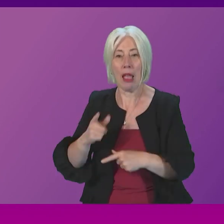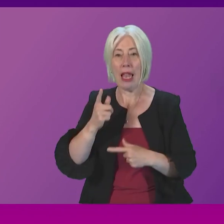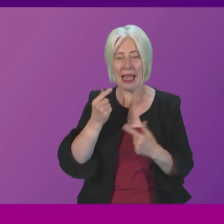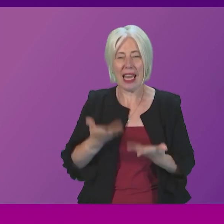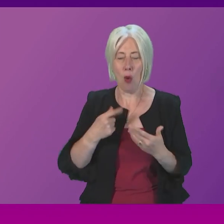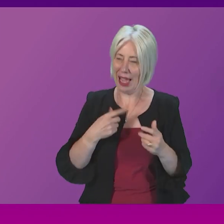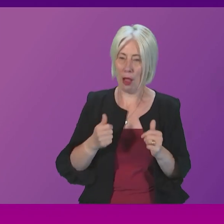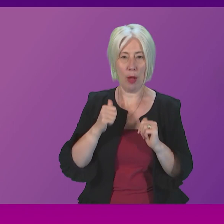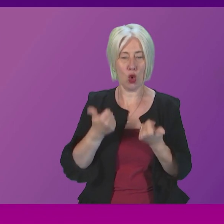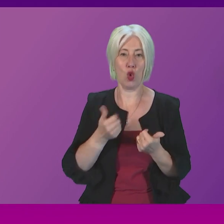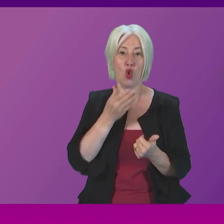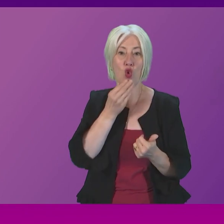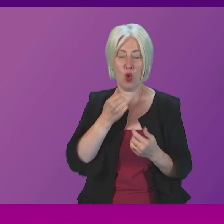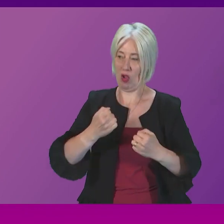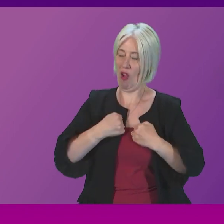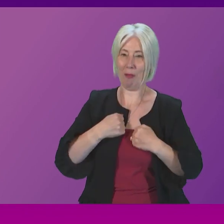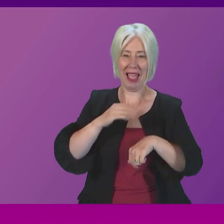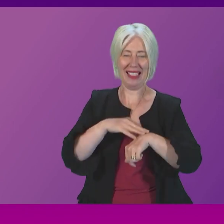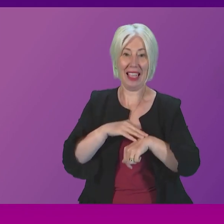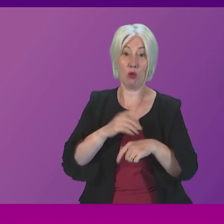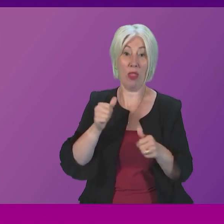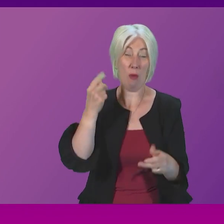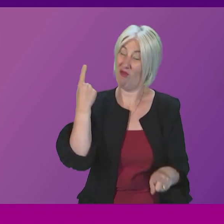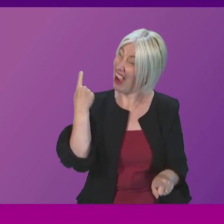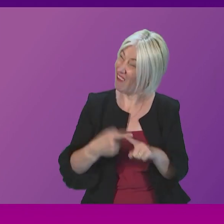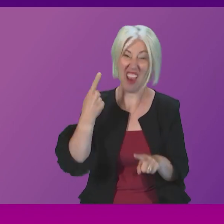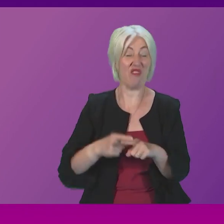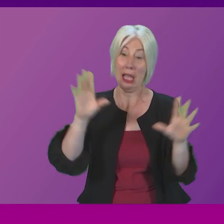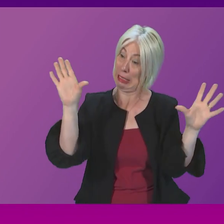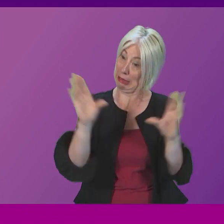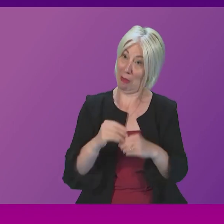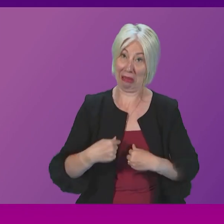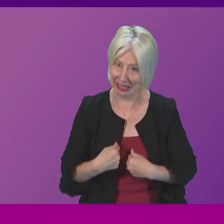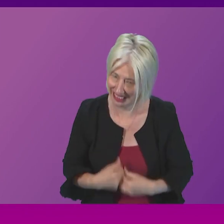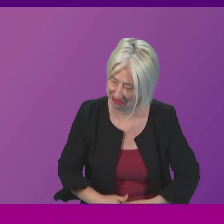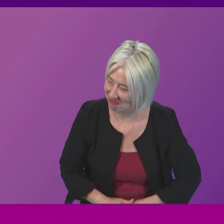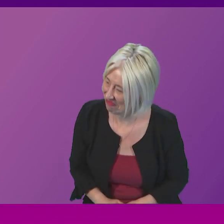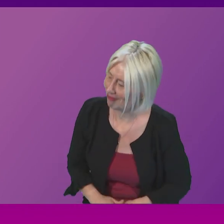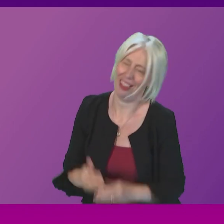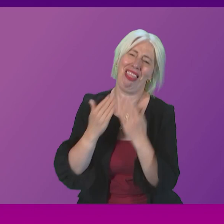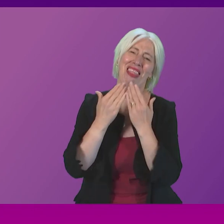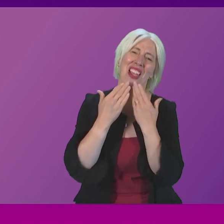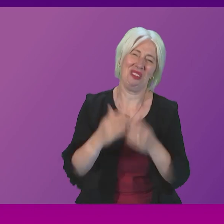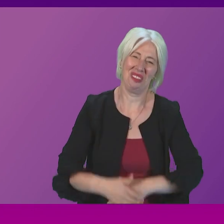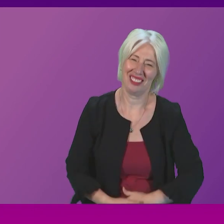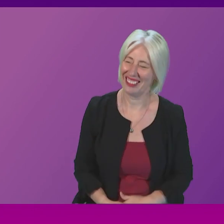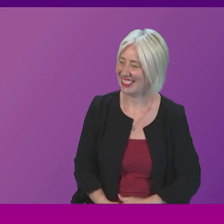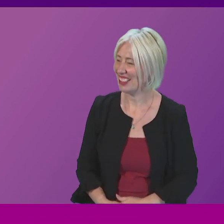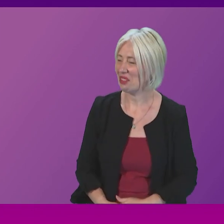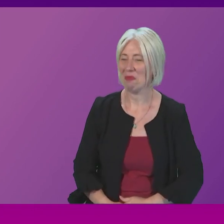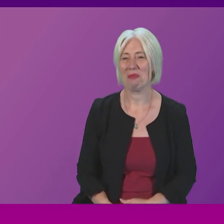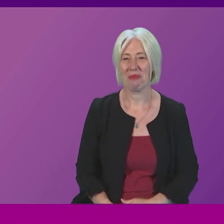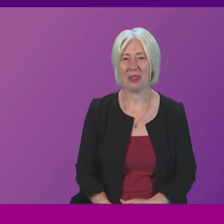that now to good use. So that's a quick summary of it. Thank you very much indeed, CoCab.